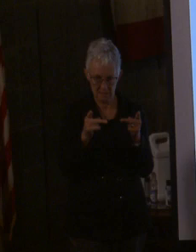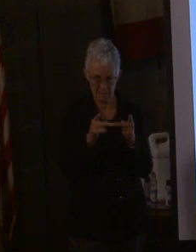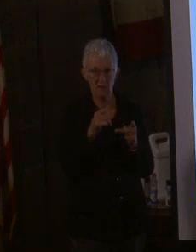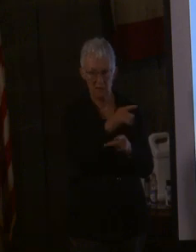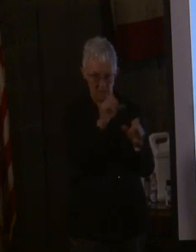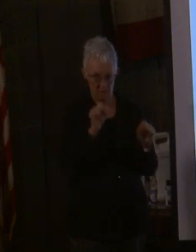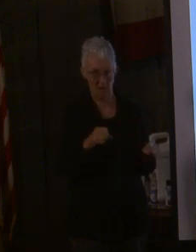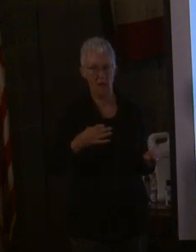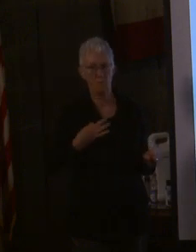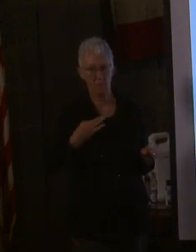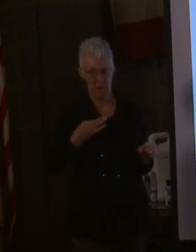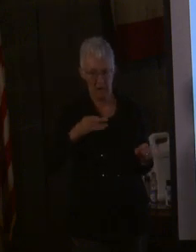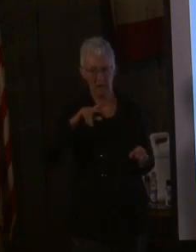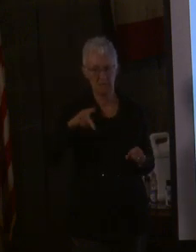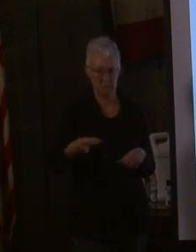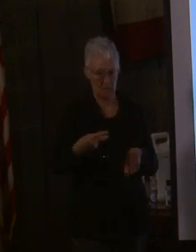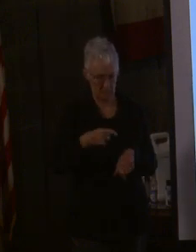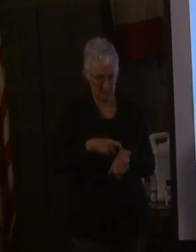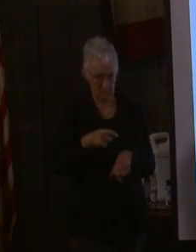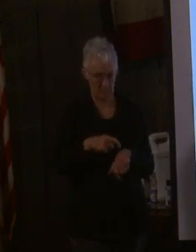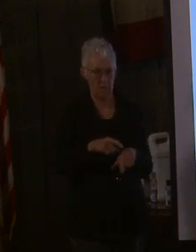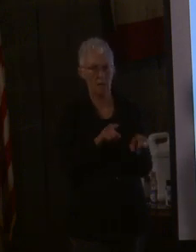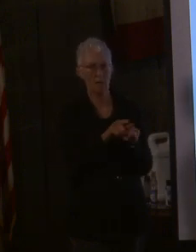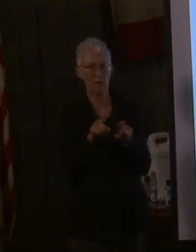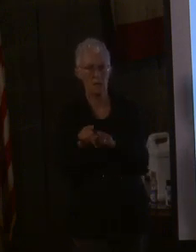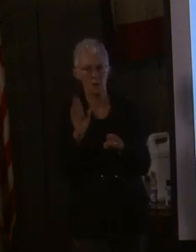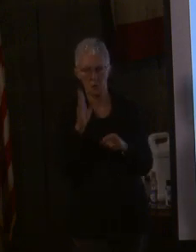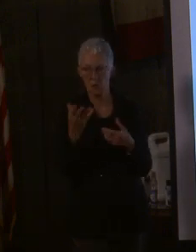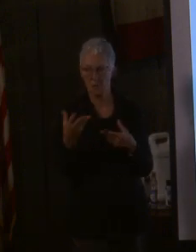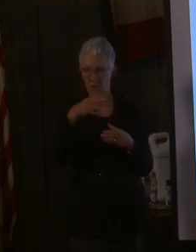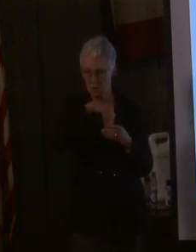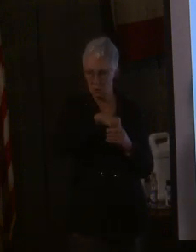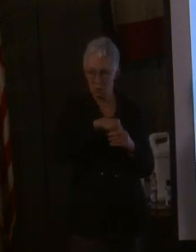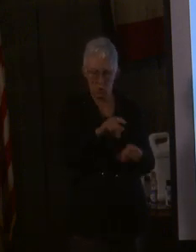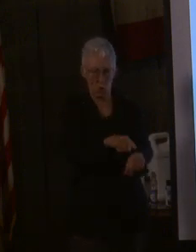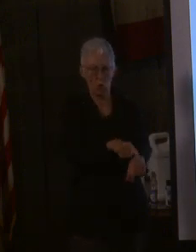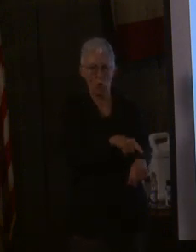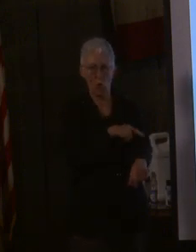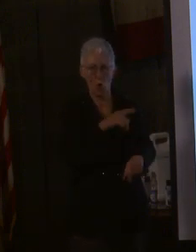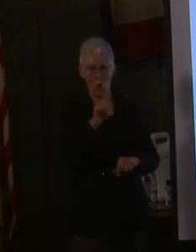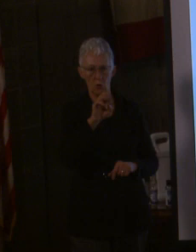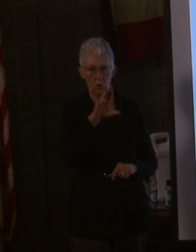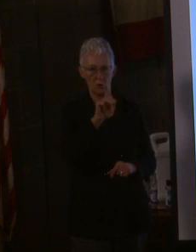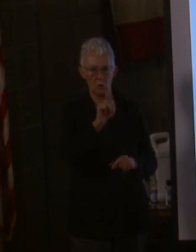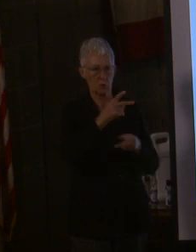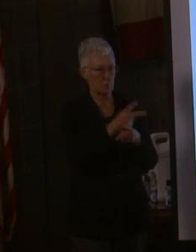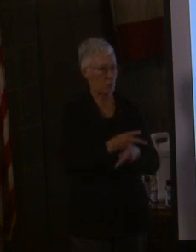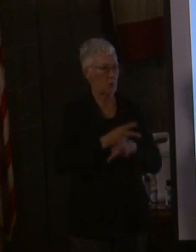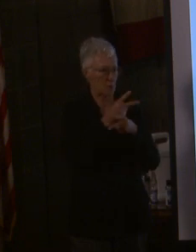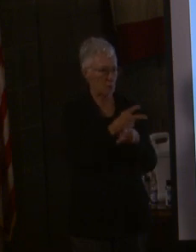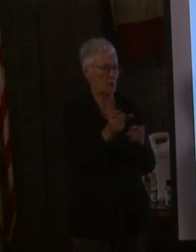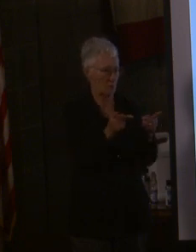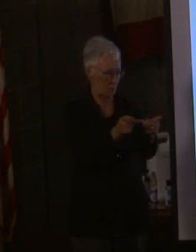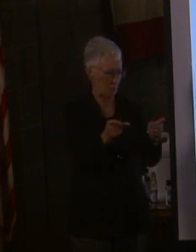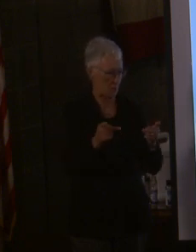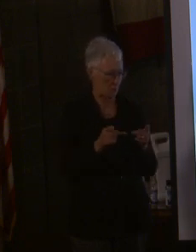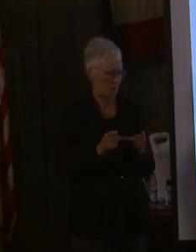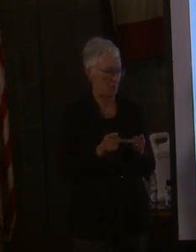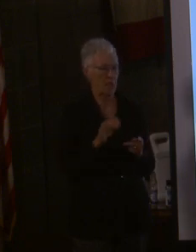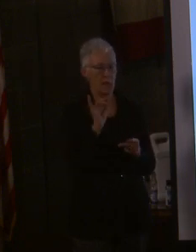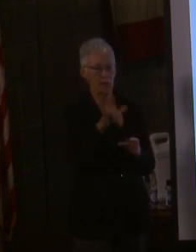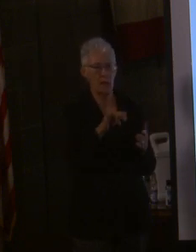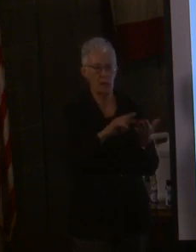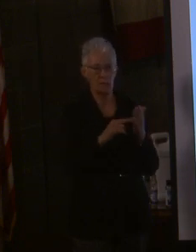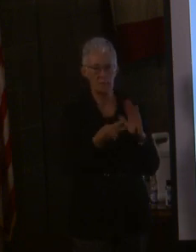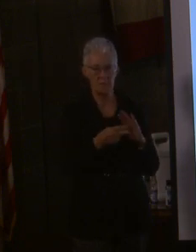again, and we're also going to be including long-term care facilities. These are two providers that we